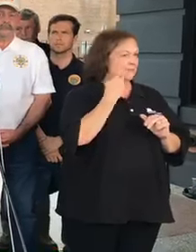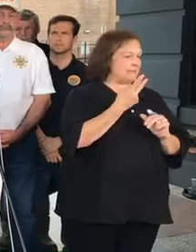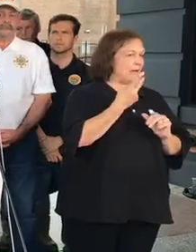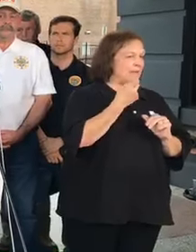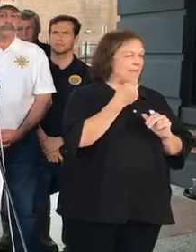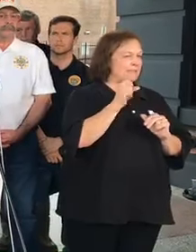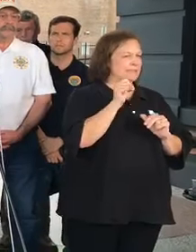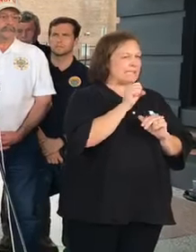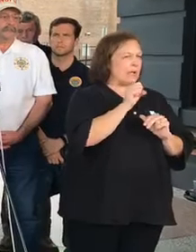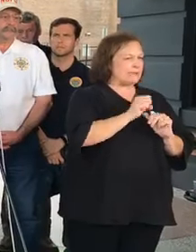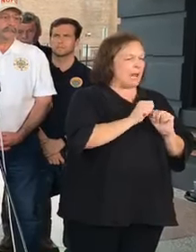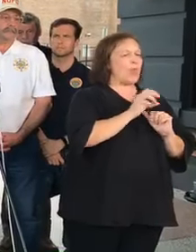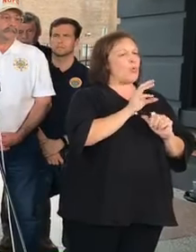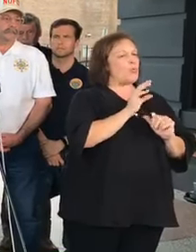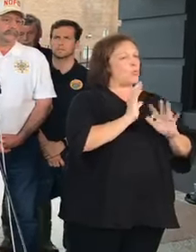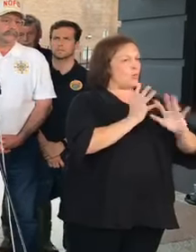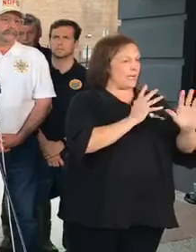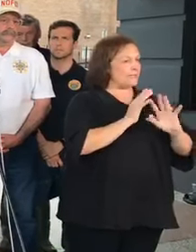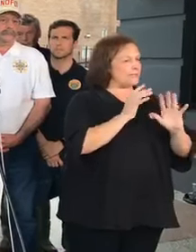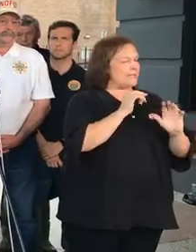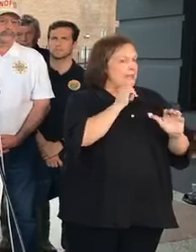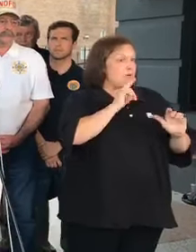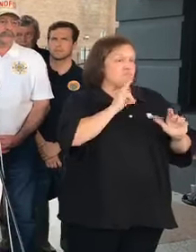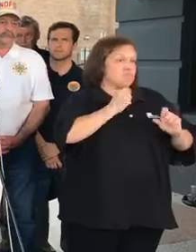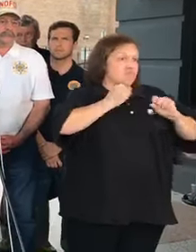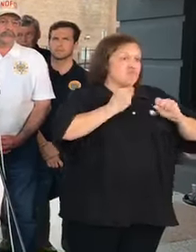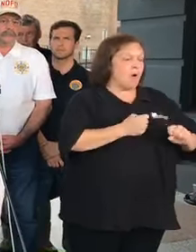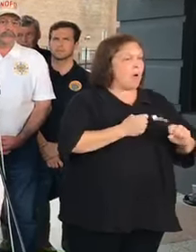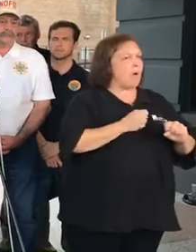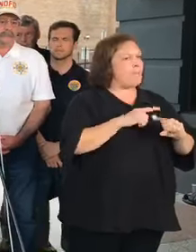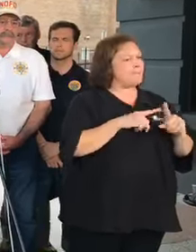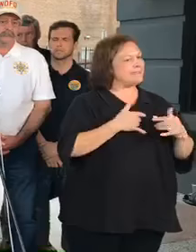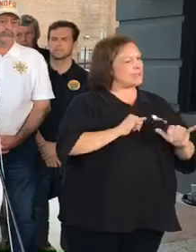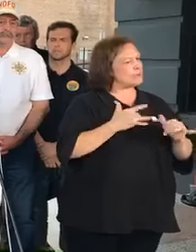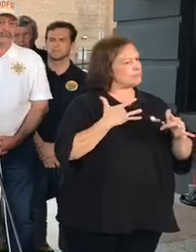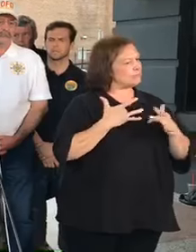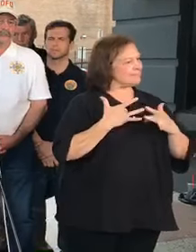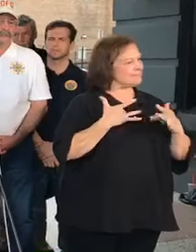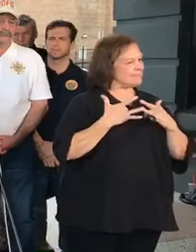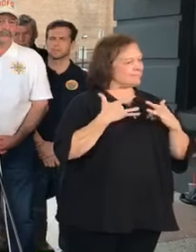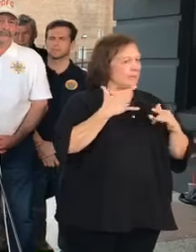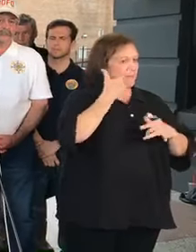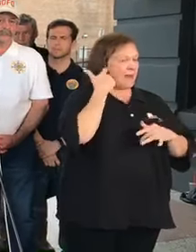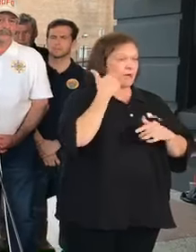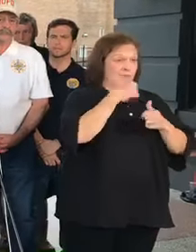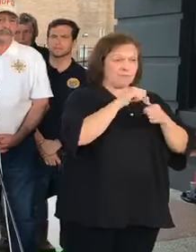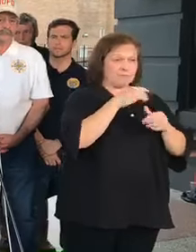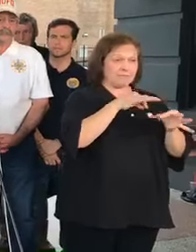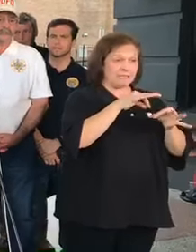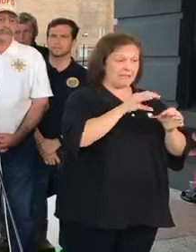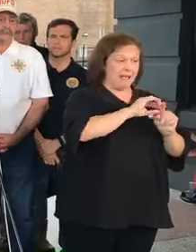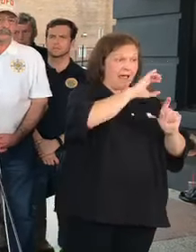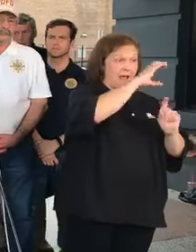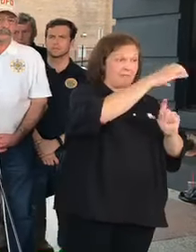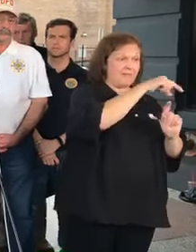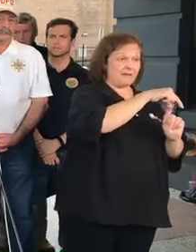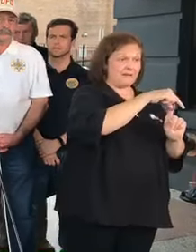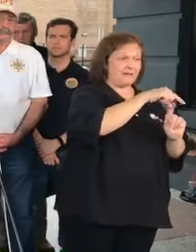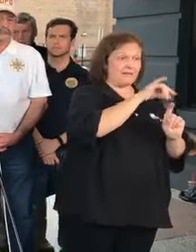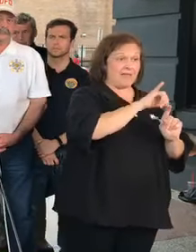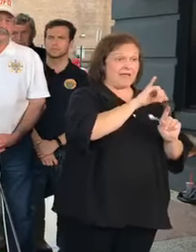that strong, but the south winds are a concern with the way that second crane near the Iberville Street is